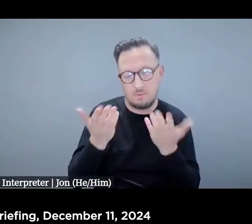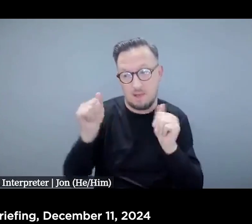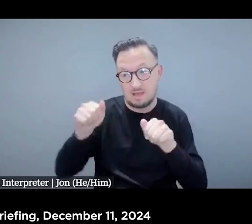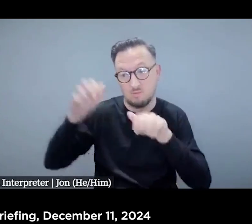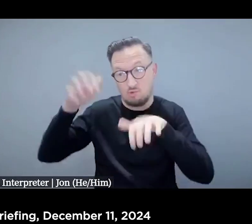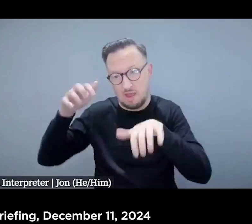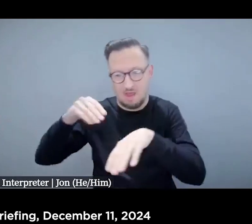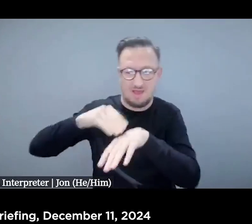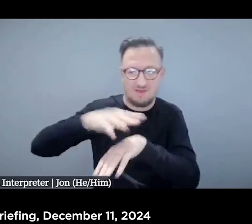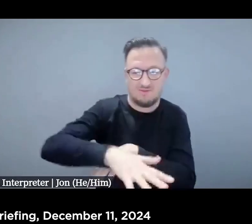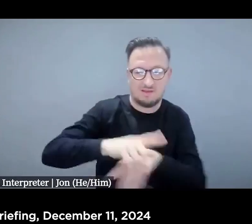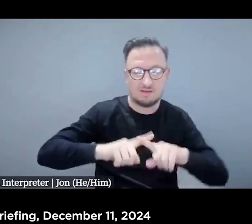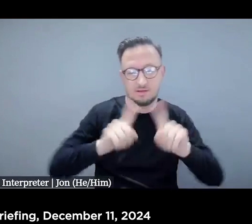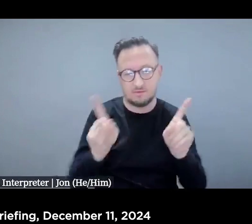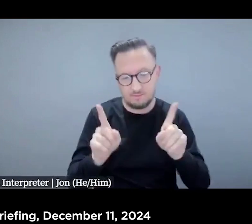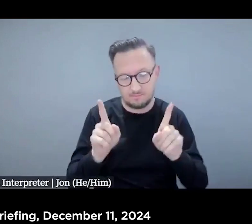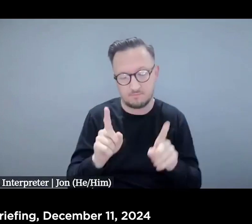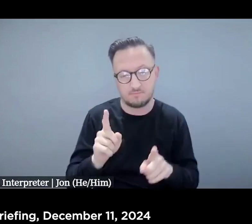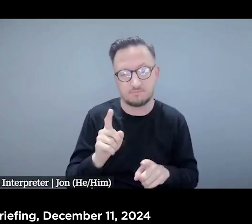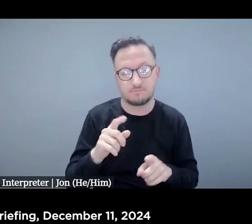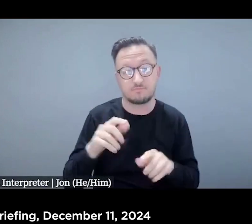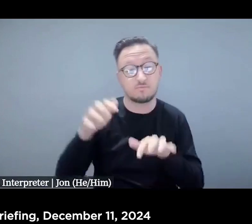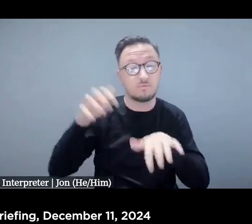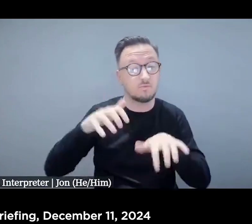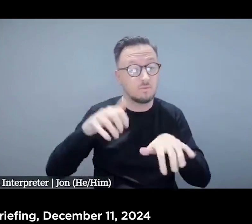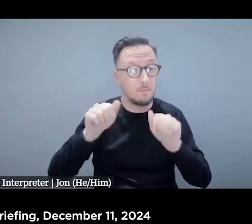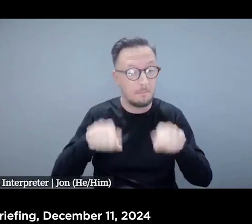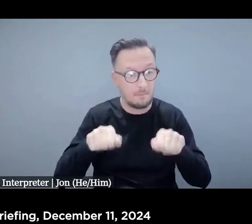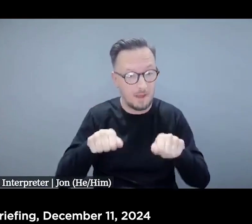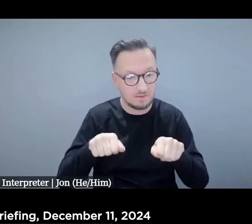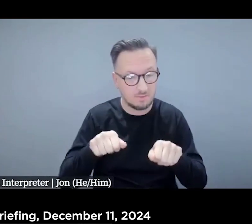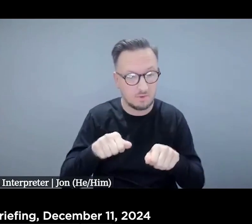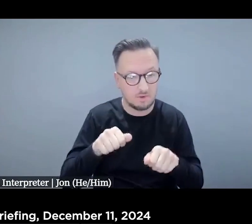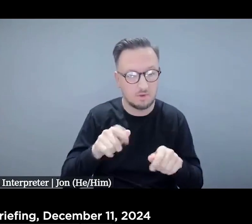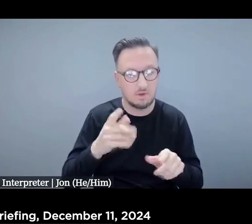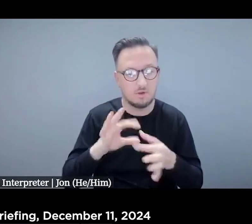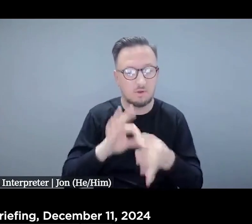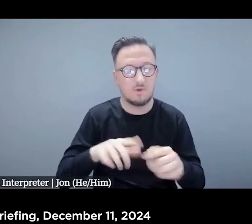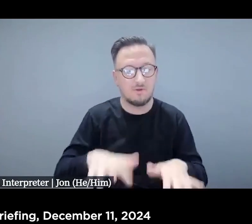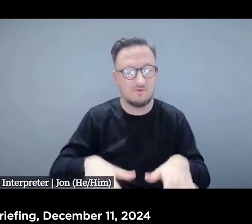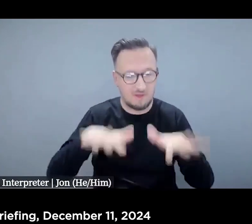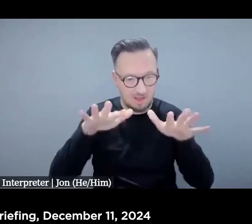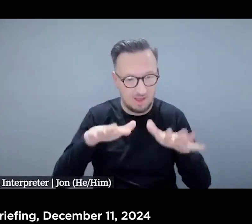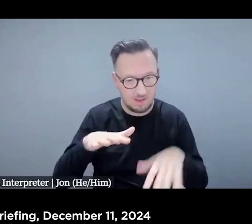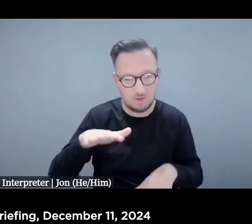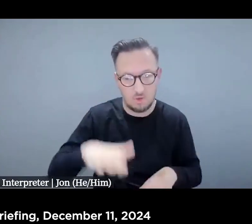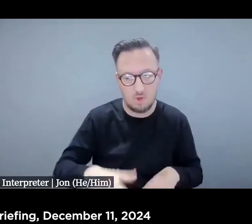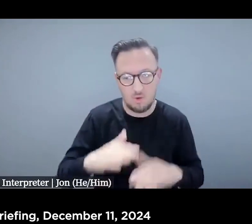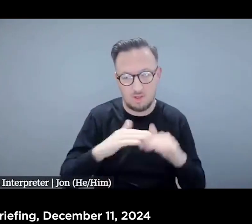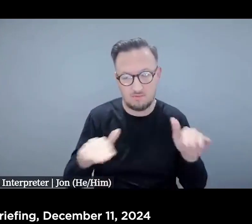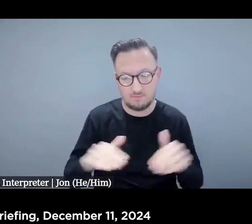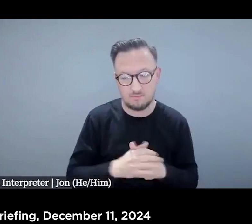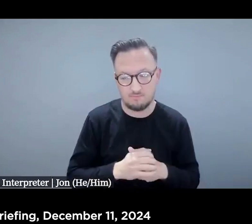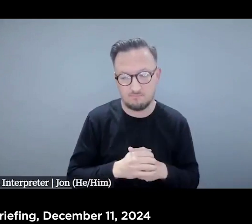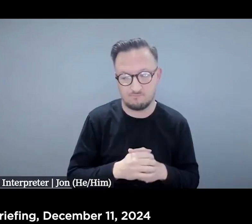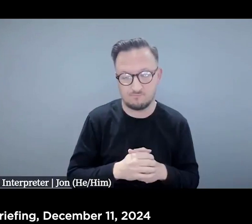Rainfall, so given the amount of debris in the waterway, rainfall may constitute flooding at lower levels than pre-Helene.